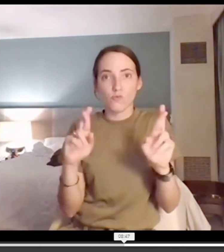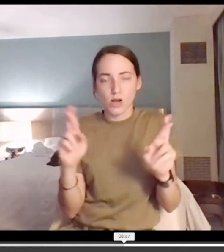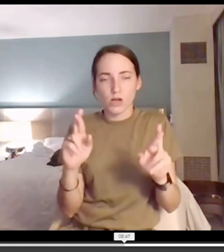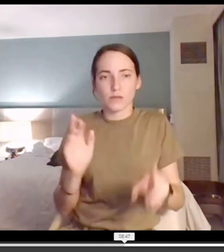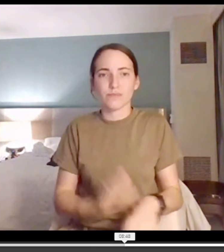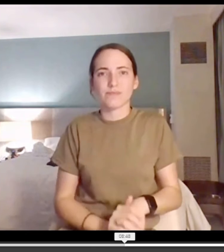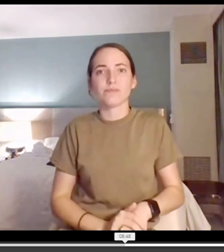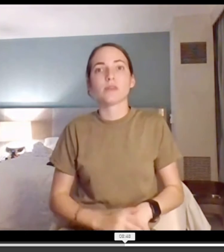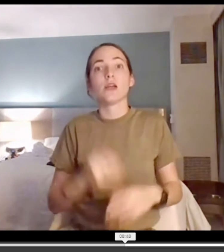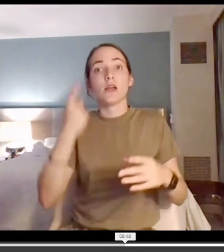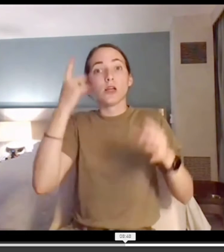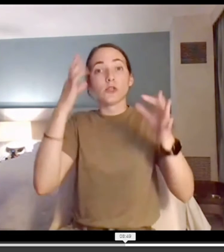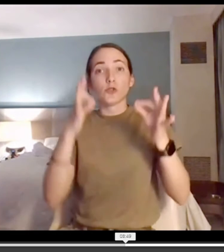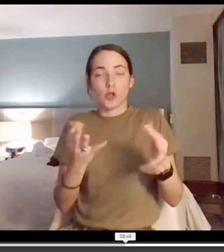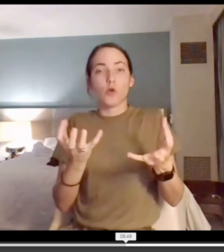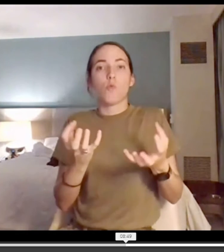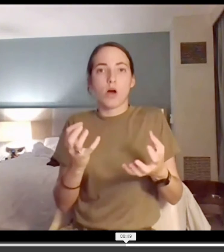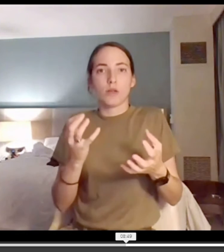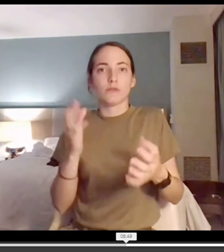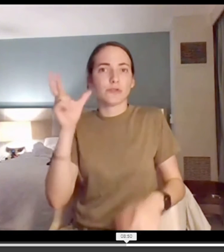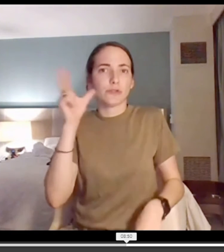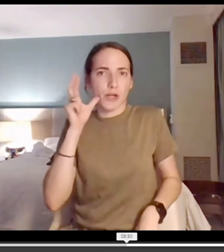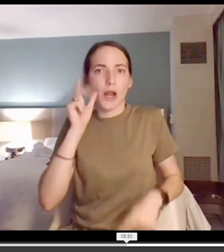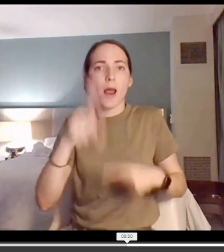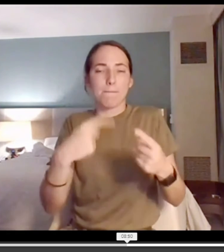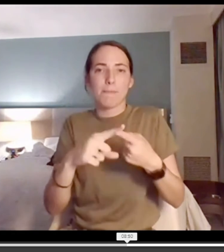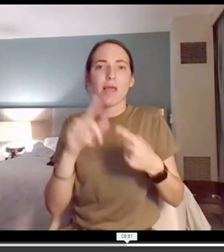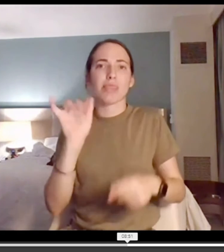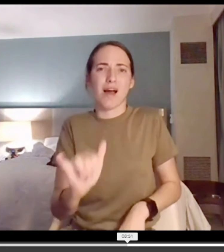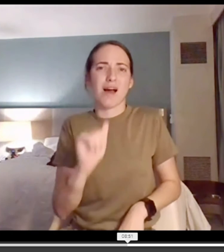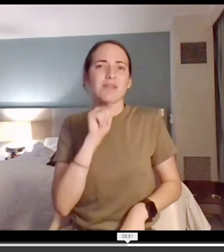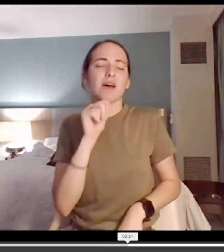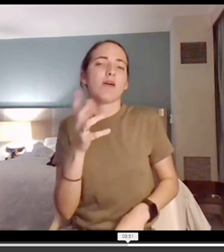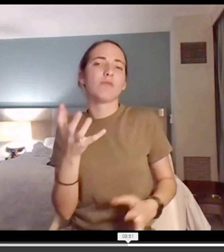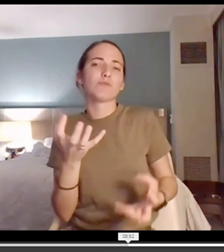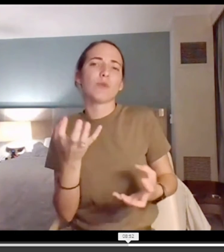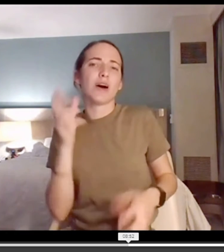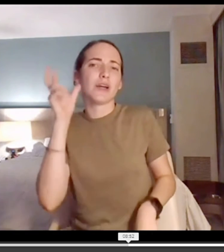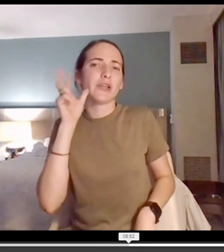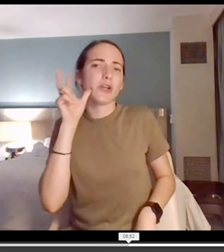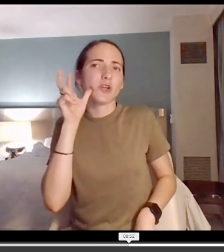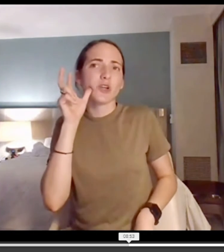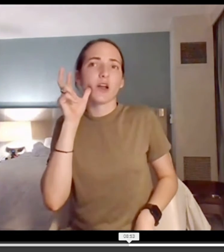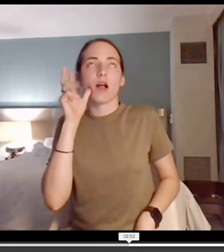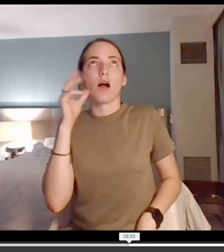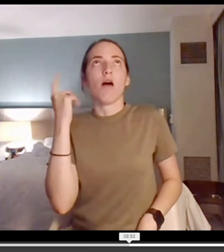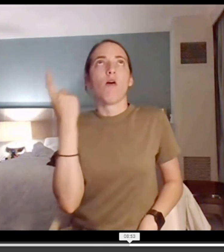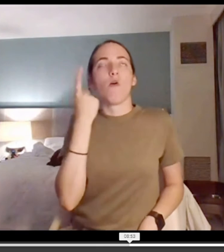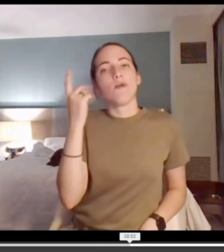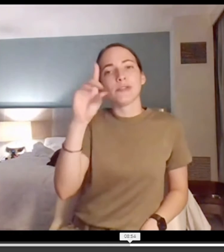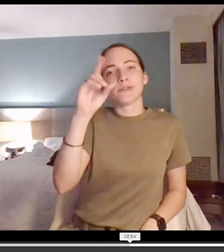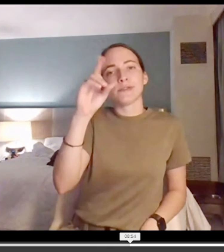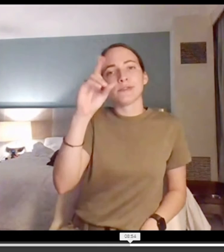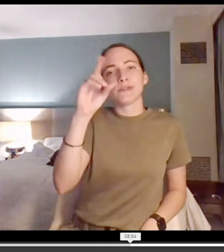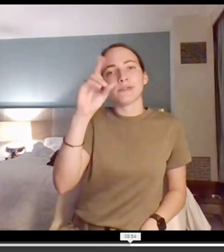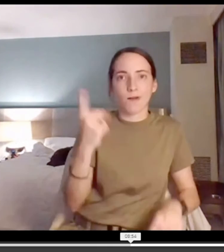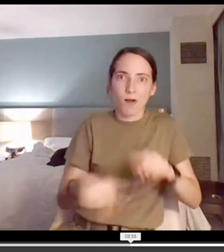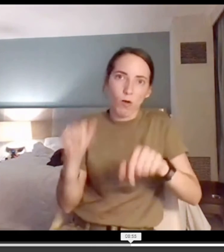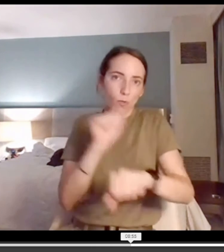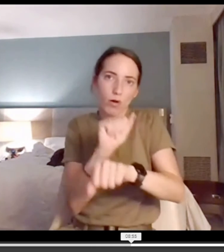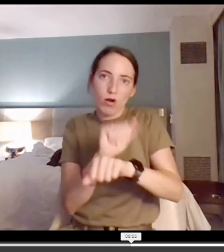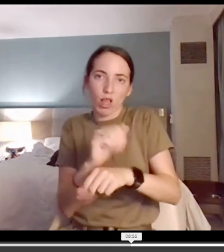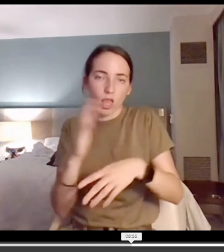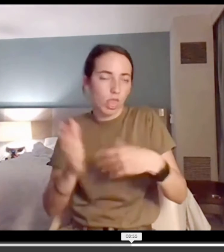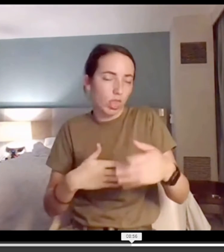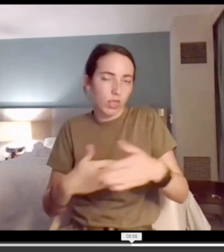you don't want to be on disability and take an early retirement for the rest of your life because you're disabled, that's going to go a